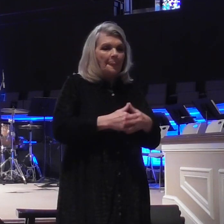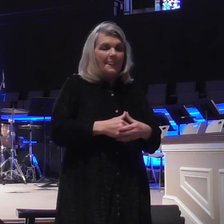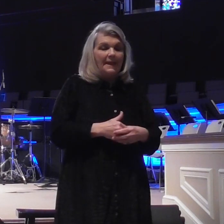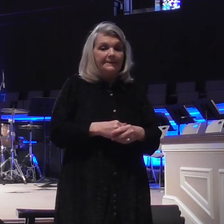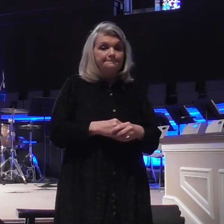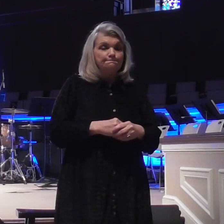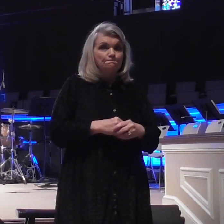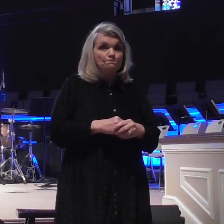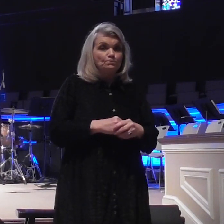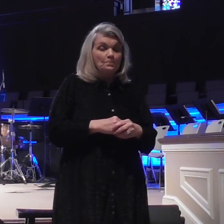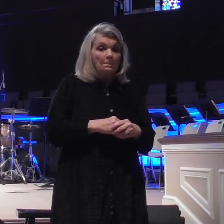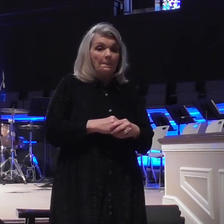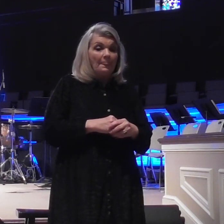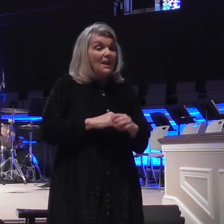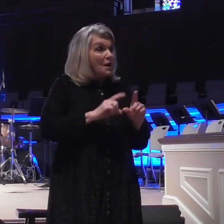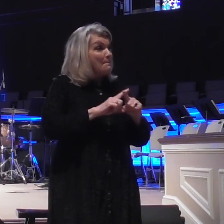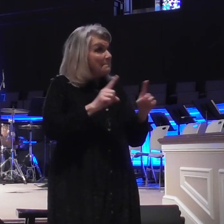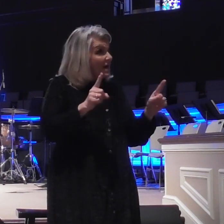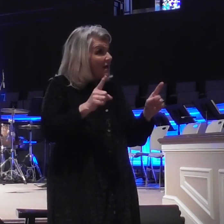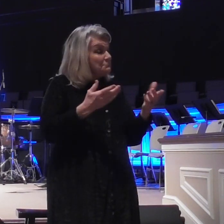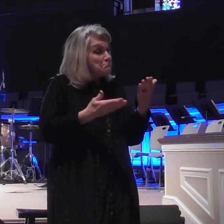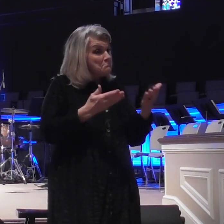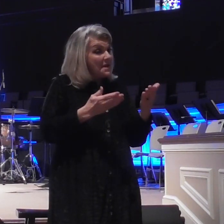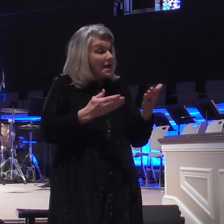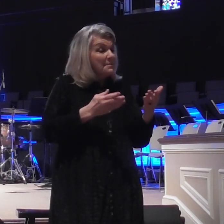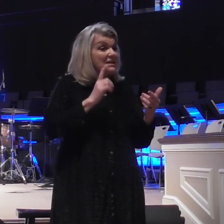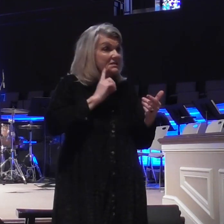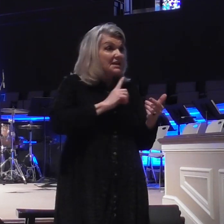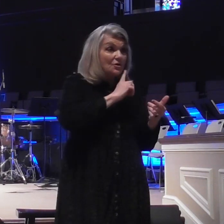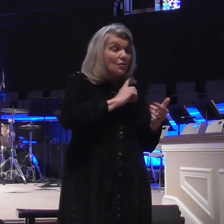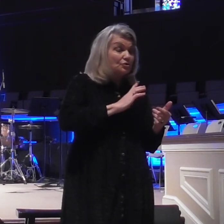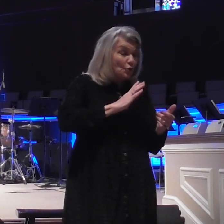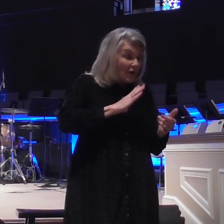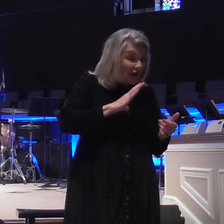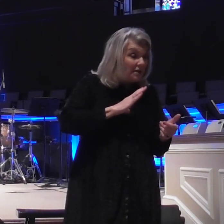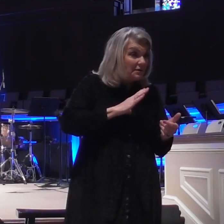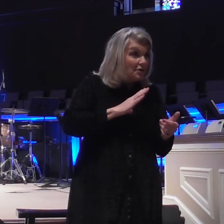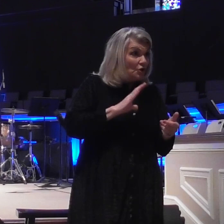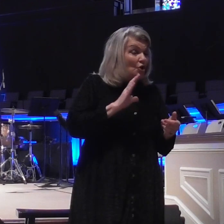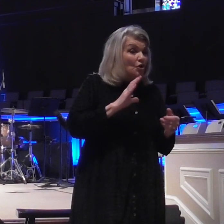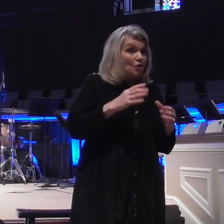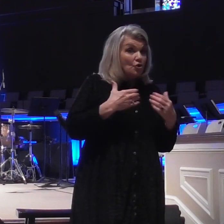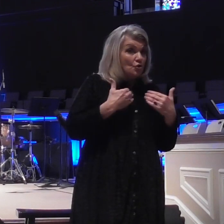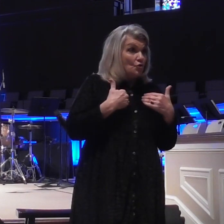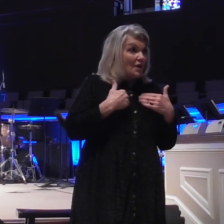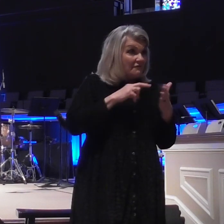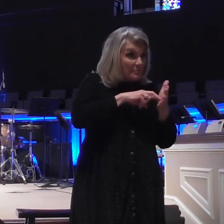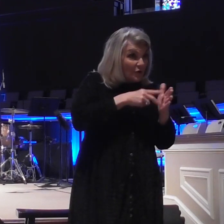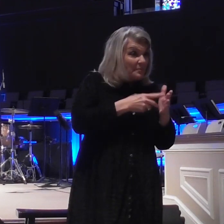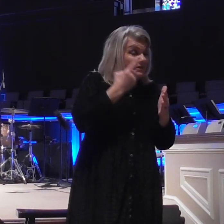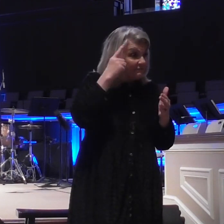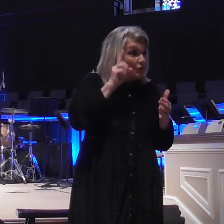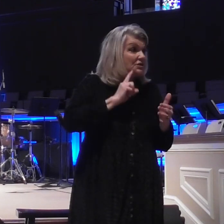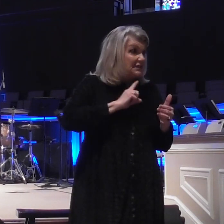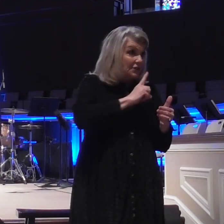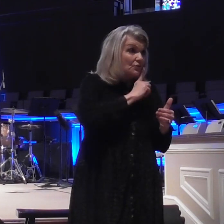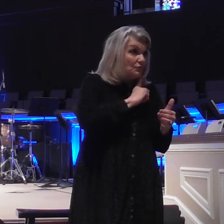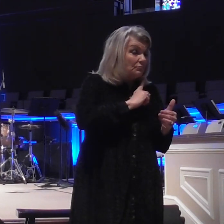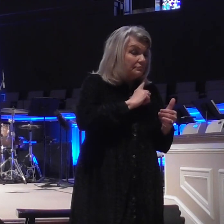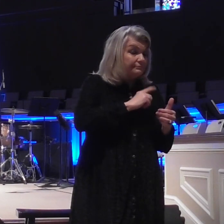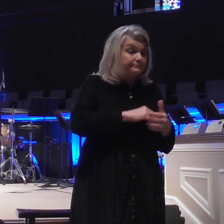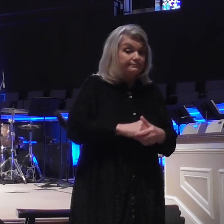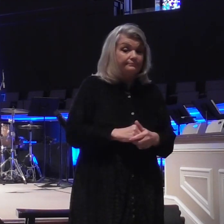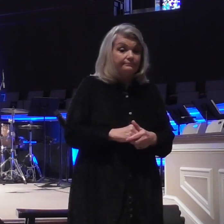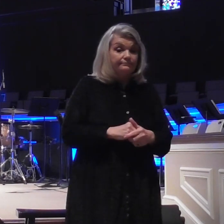a role that singleness plays. And Paul builds some of that argument. But the Corinthians have a false view of marriage. It's